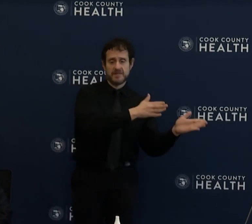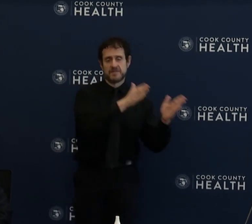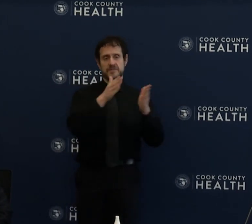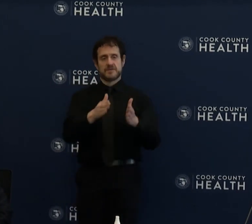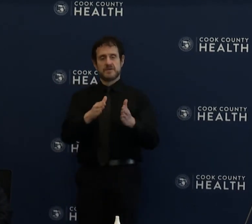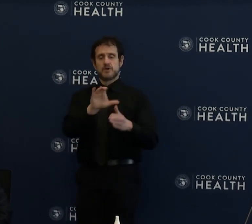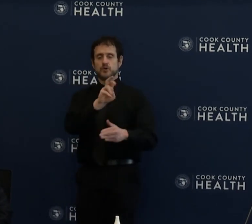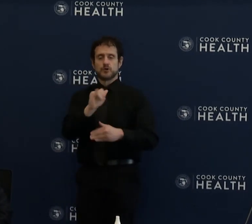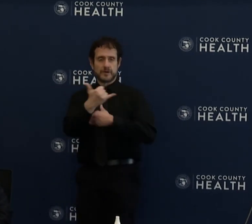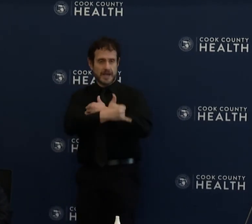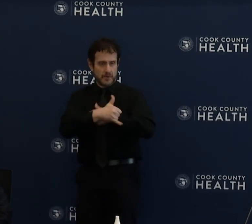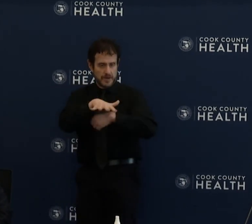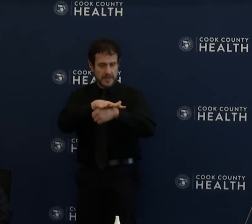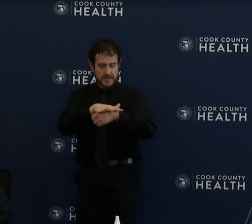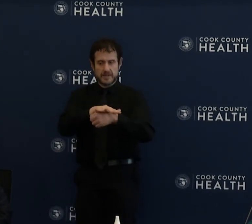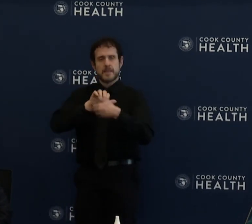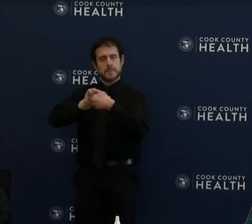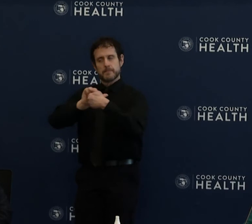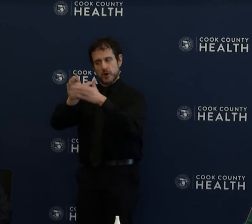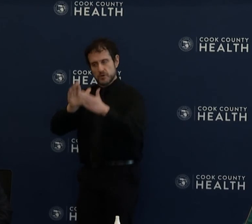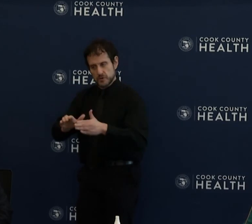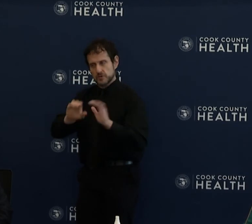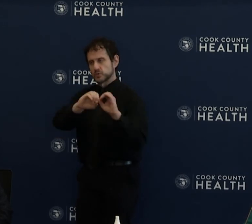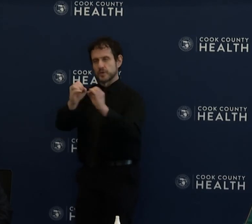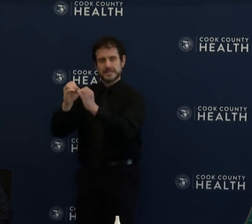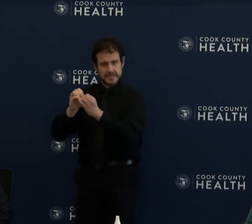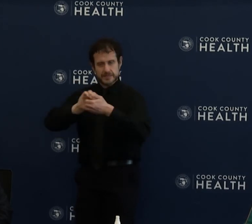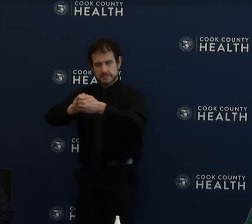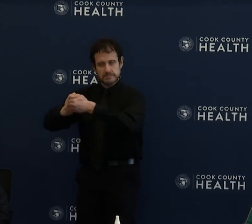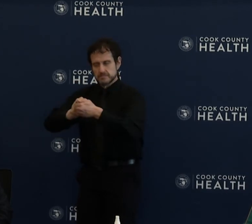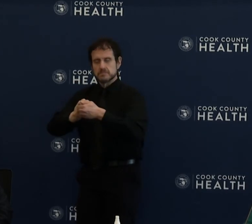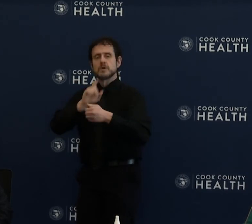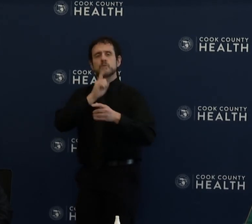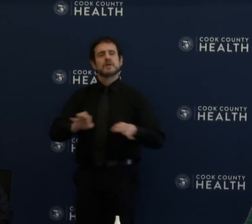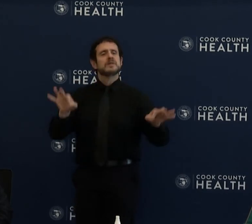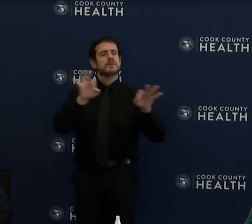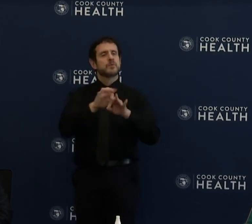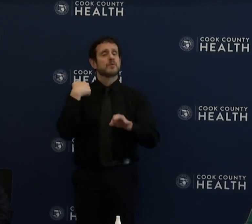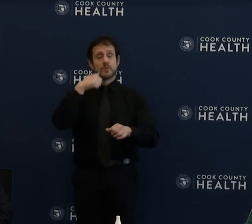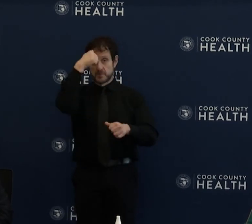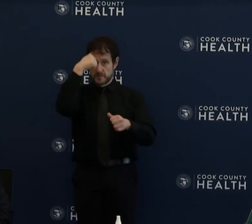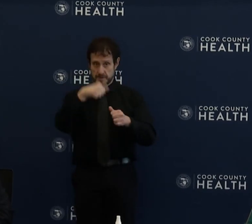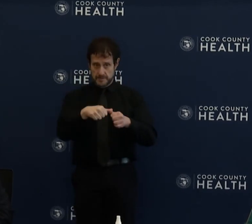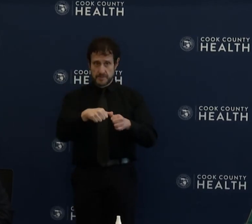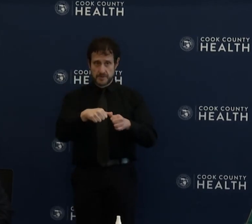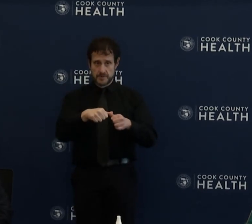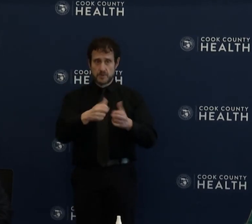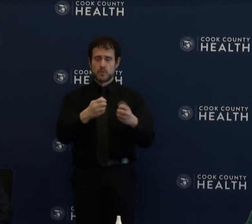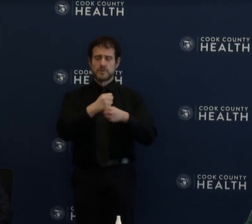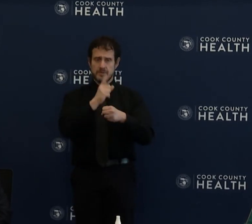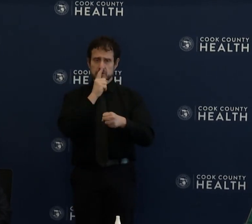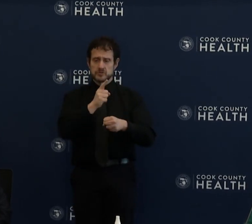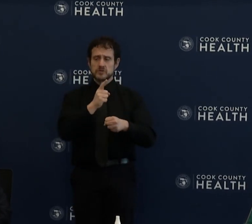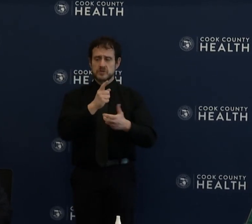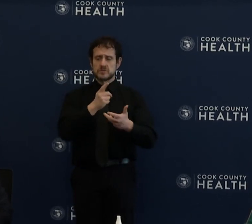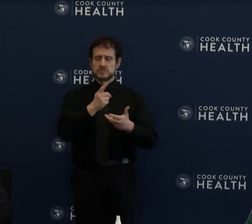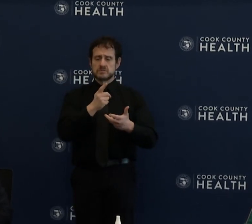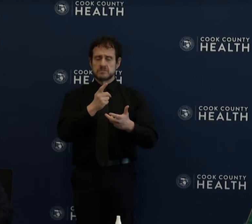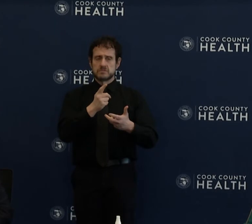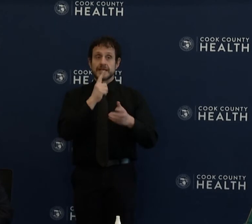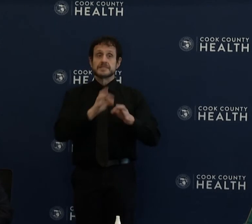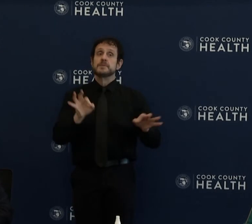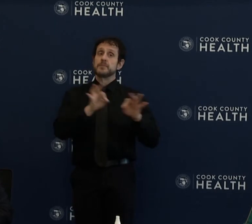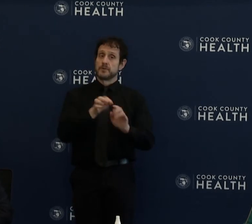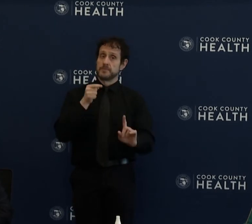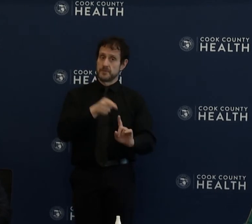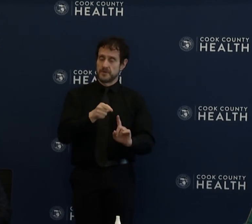county program to our partnerships to our collaborations, it's important that we remember, and why I'm wanting to make sure this is a critical